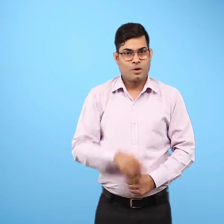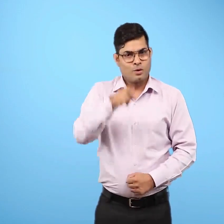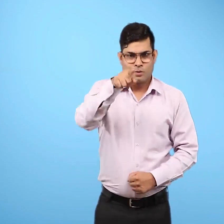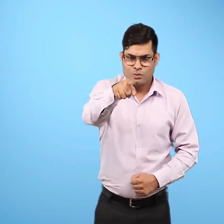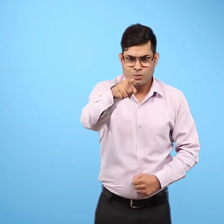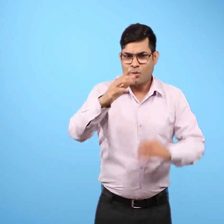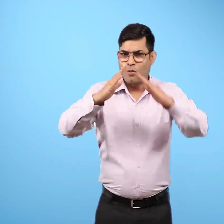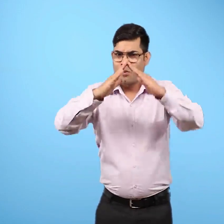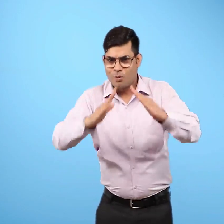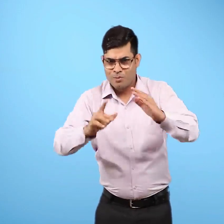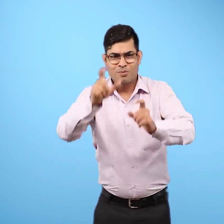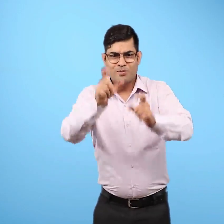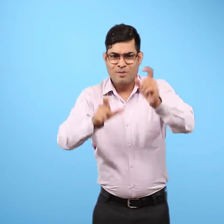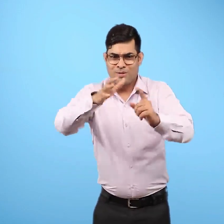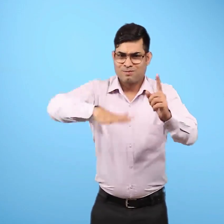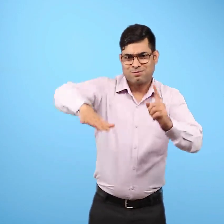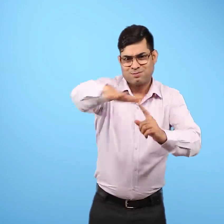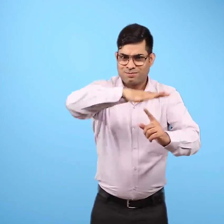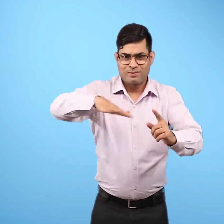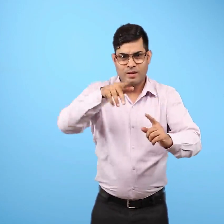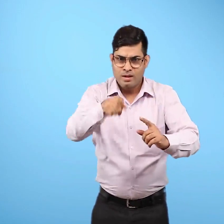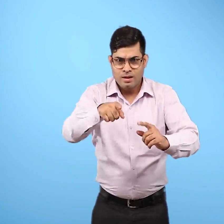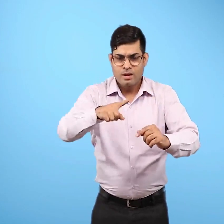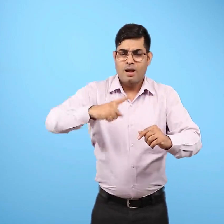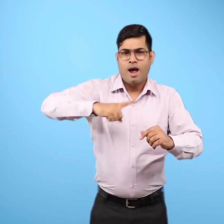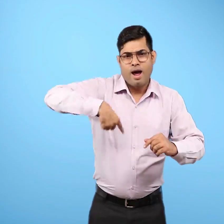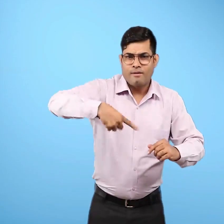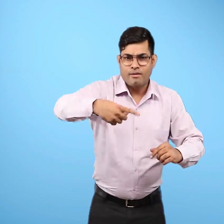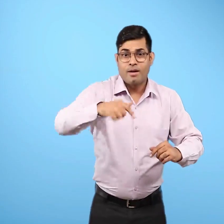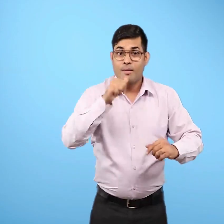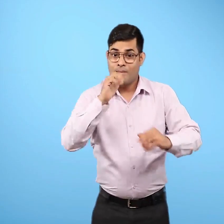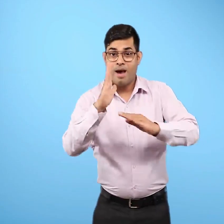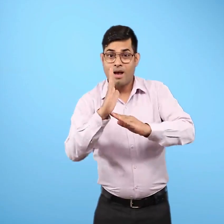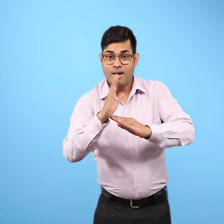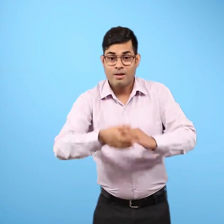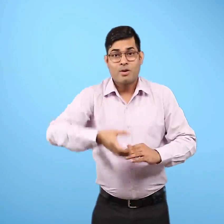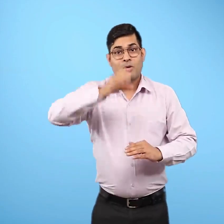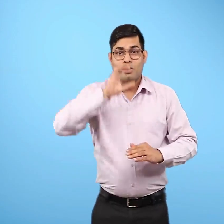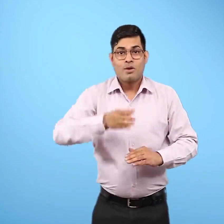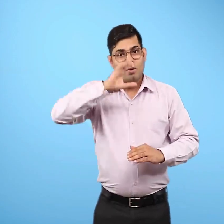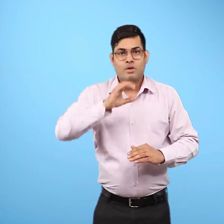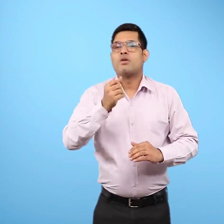can you guess how many glasses of drinking water are used in a day in your colony?